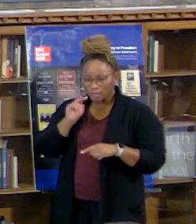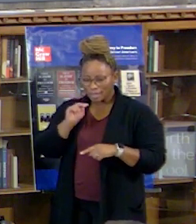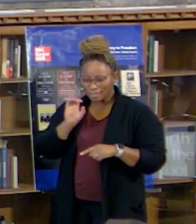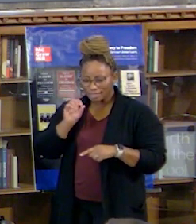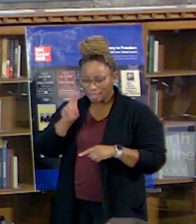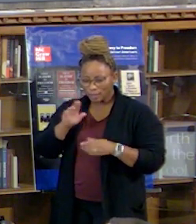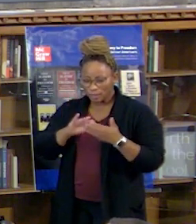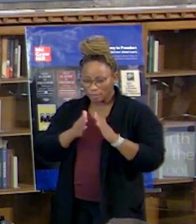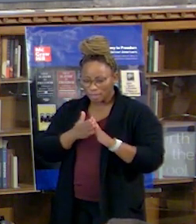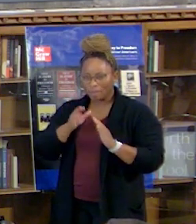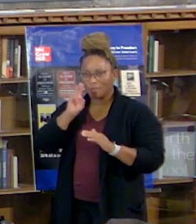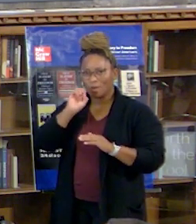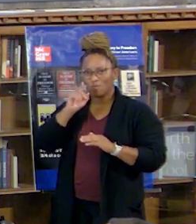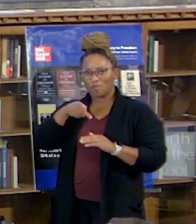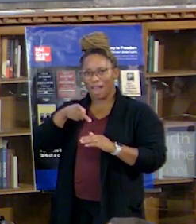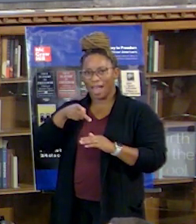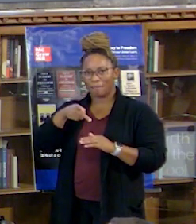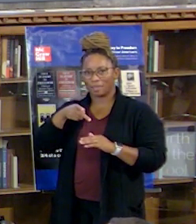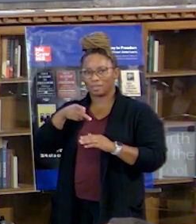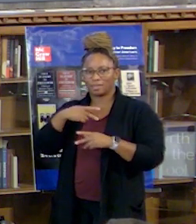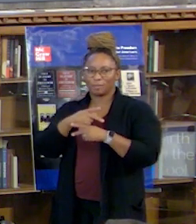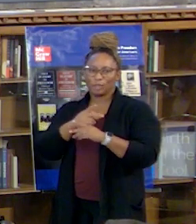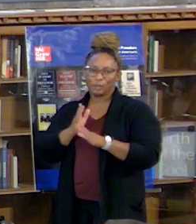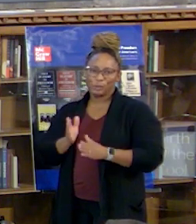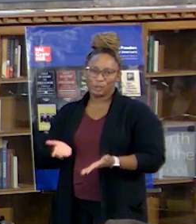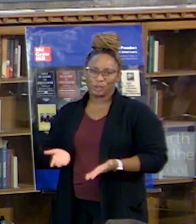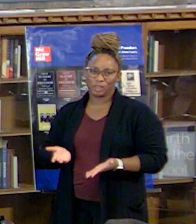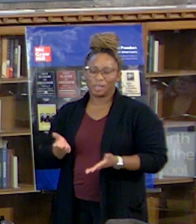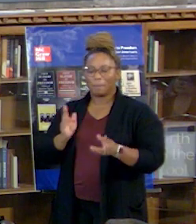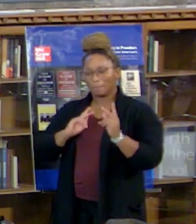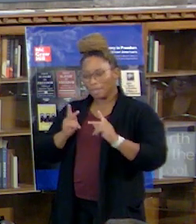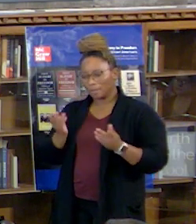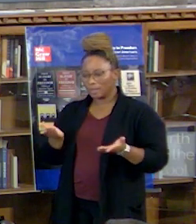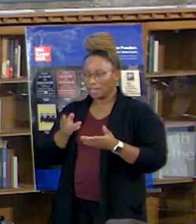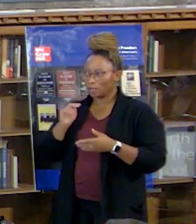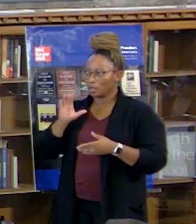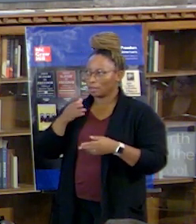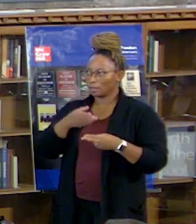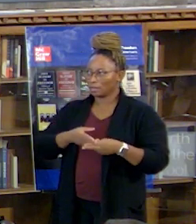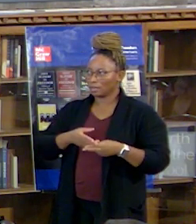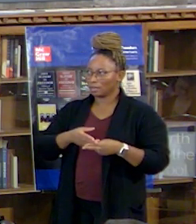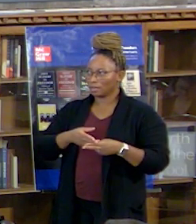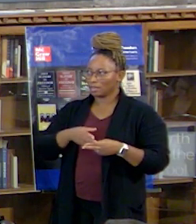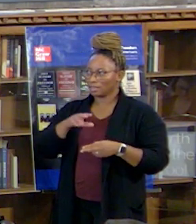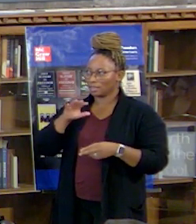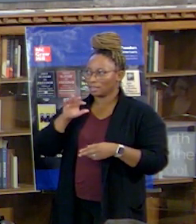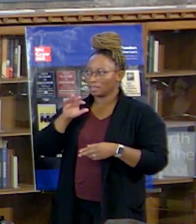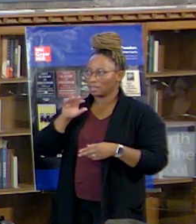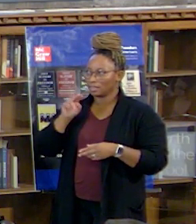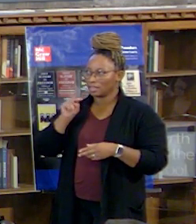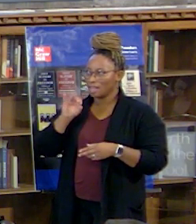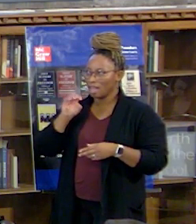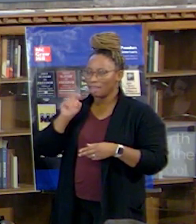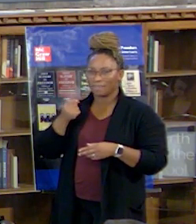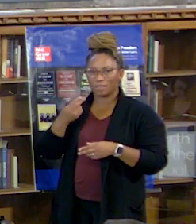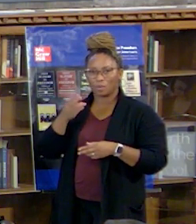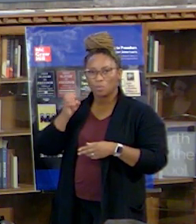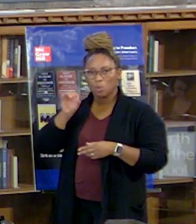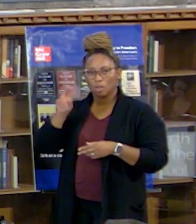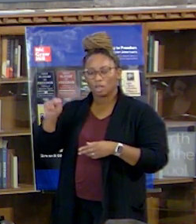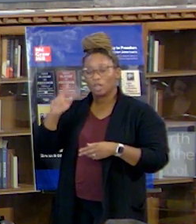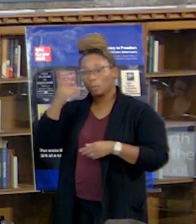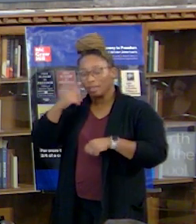become a rap producer folks in North Carolina know him as nin Wonder three time Grammy